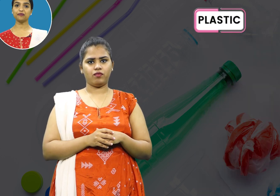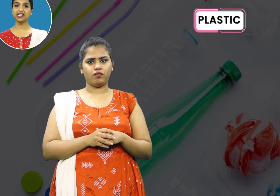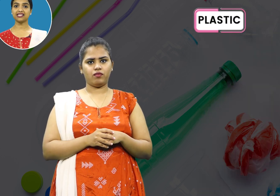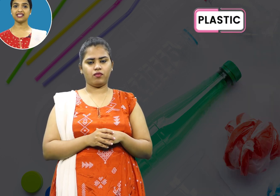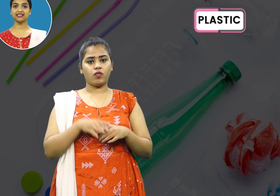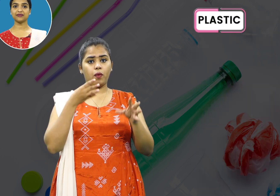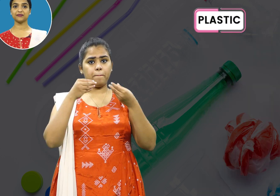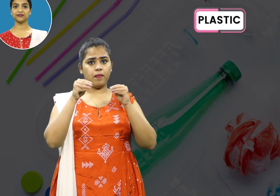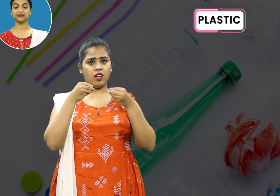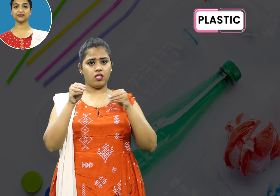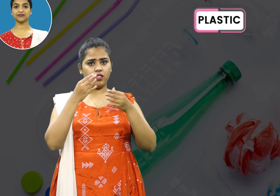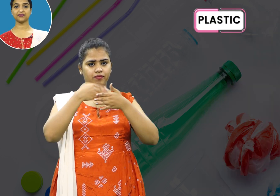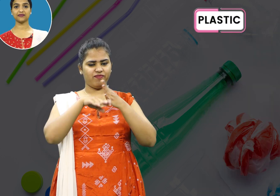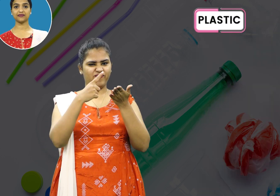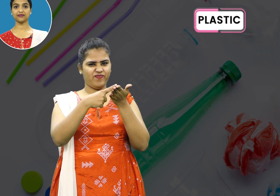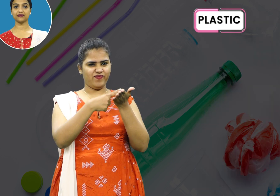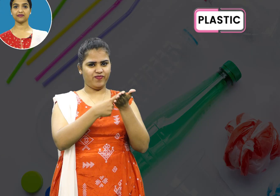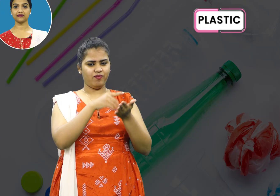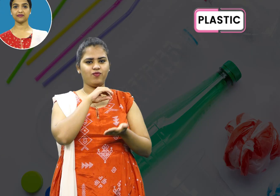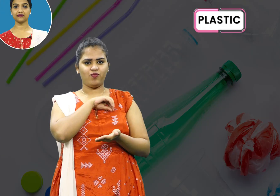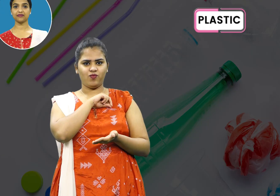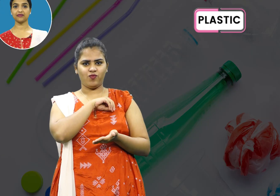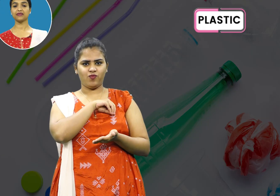Properties of plastic.